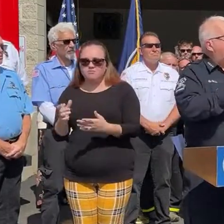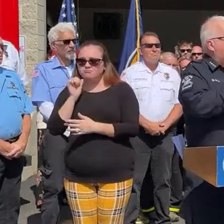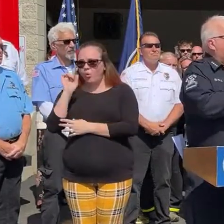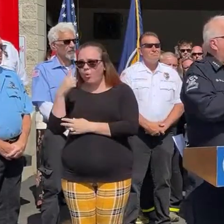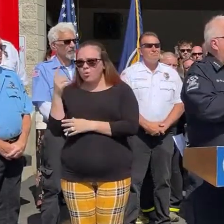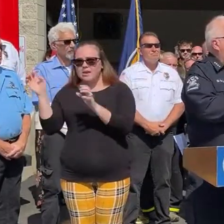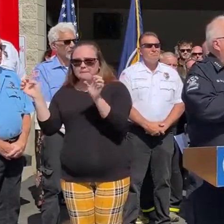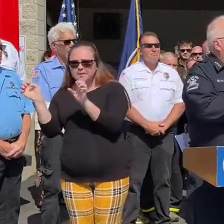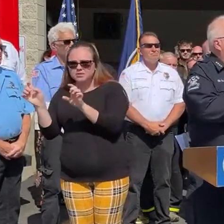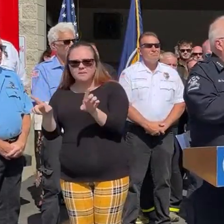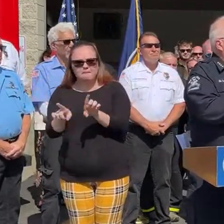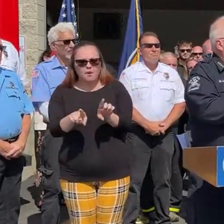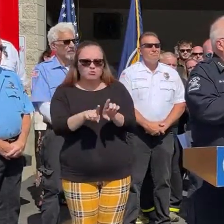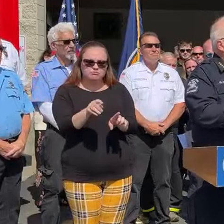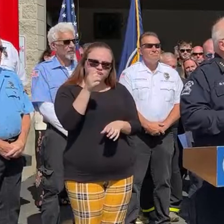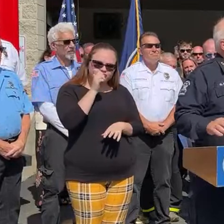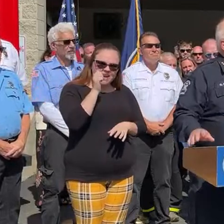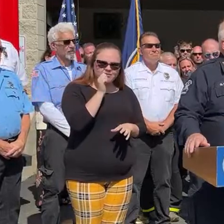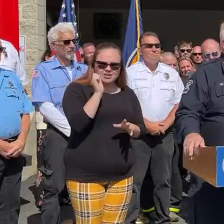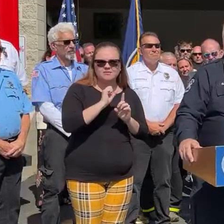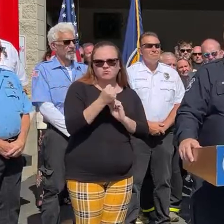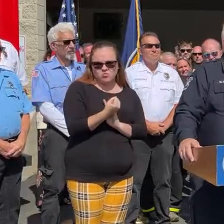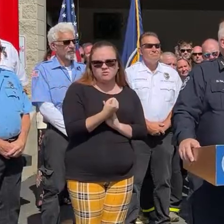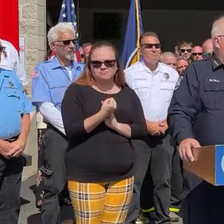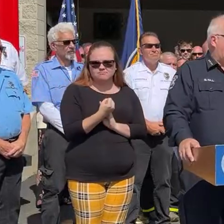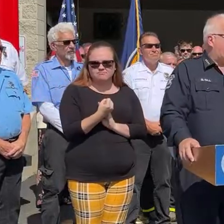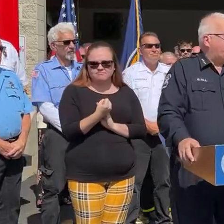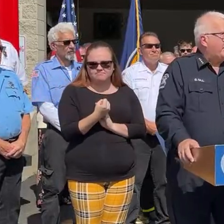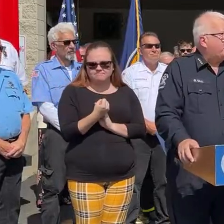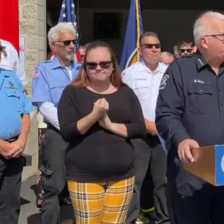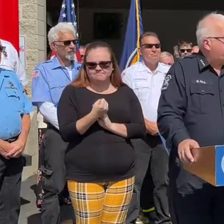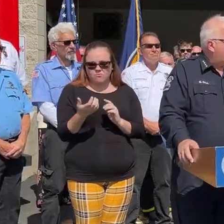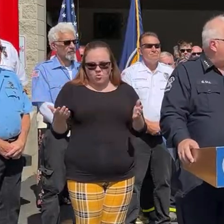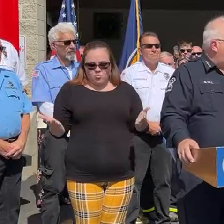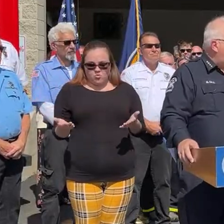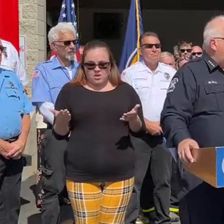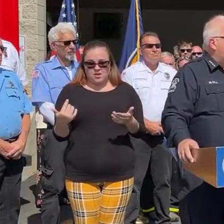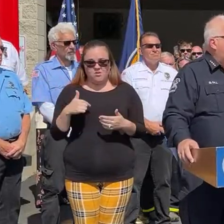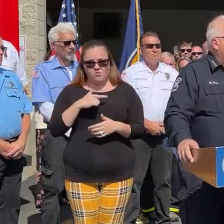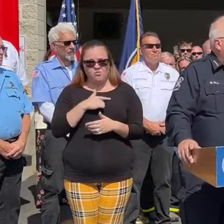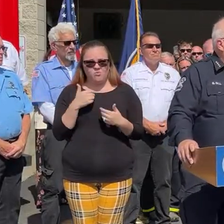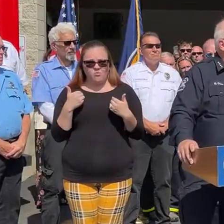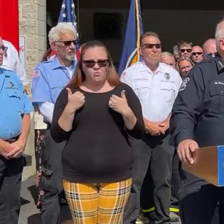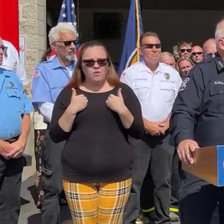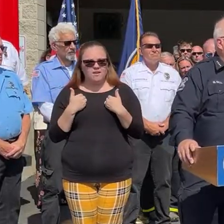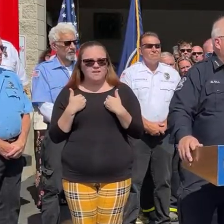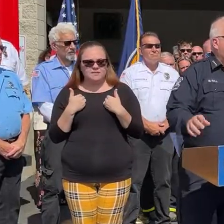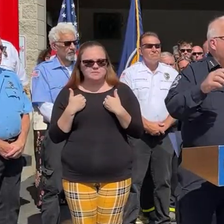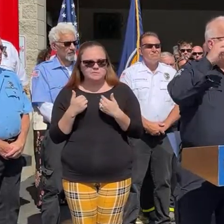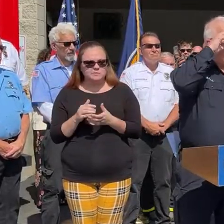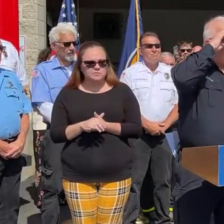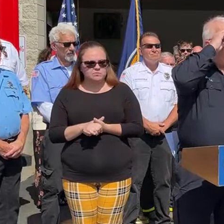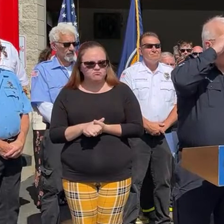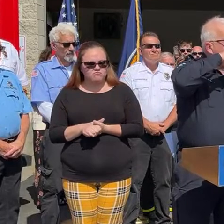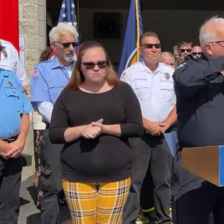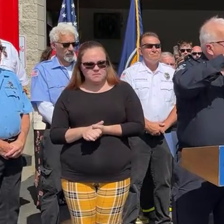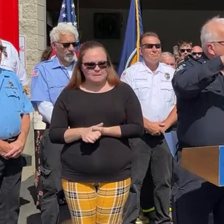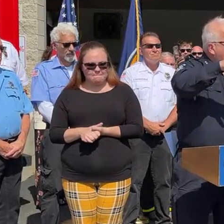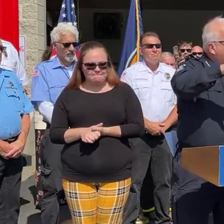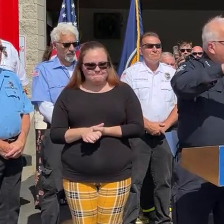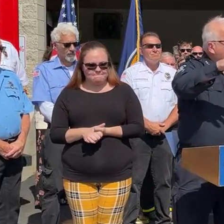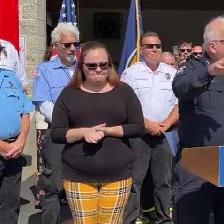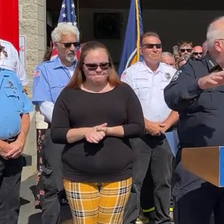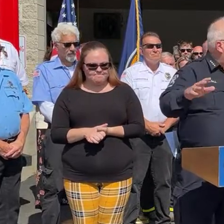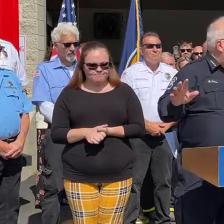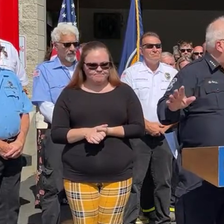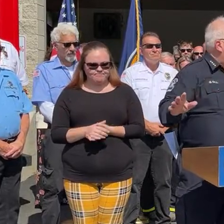sense, but in an everyday sense. And what we have at Erie County, at the county executive's direction, back when the COVID